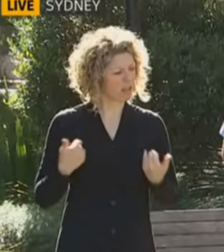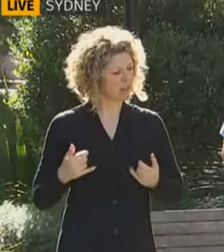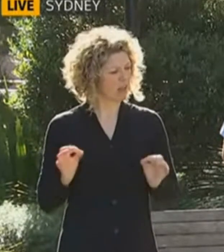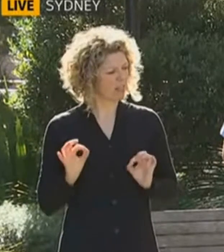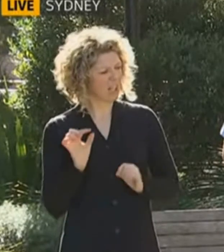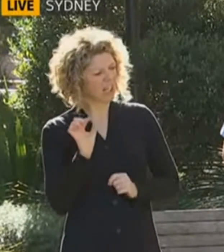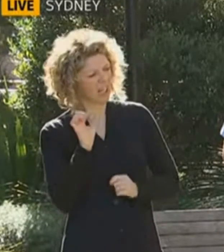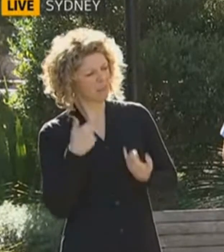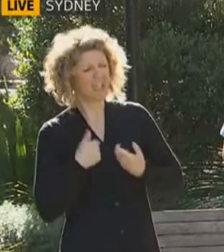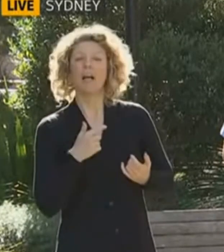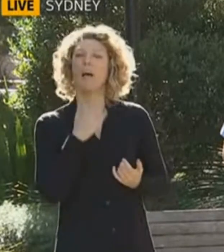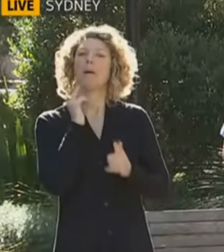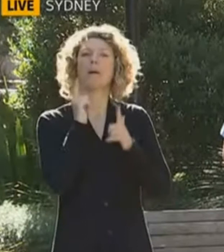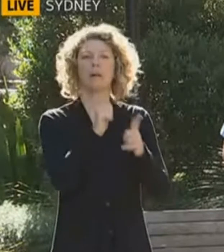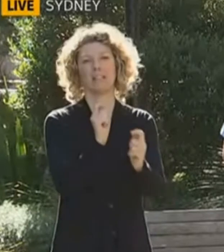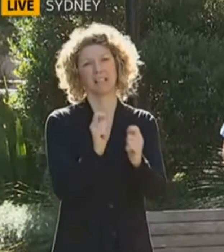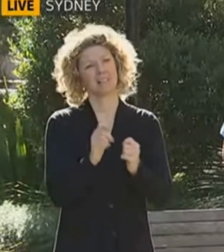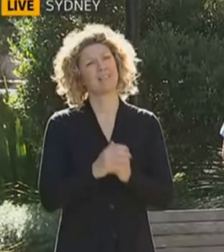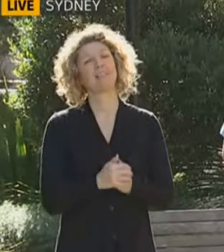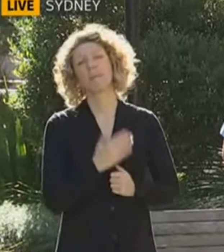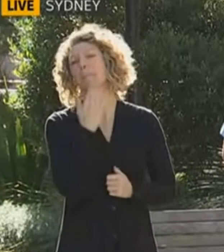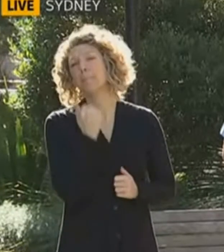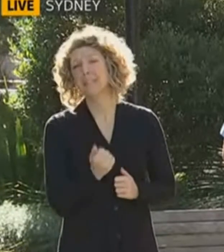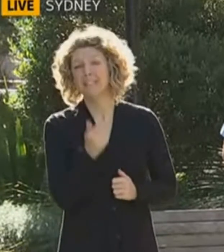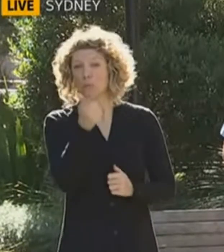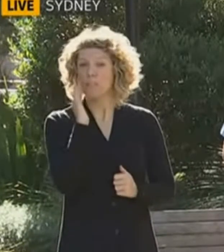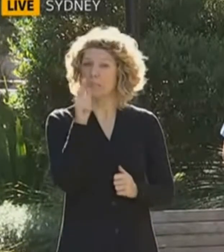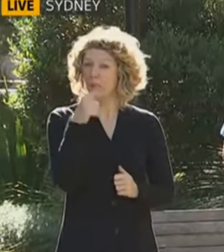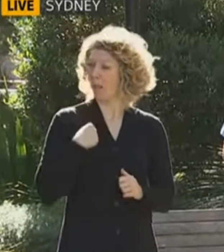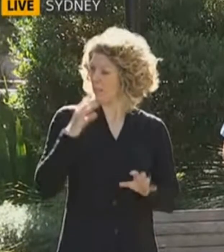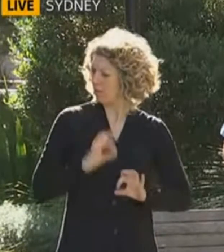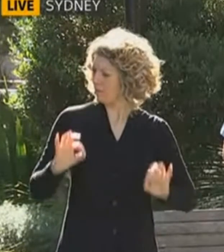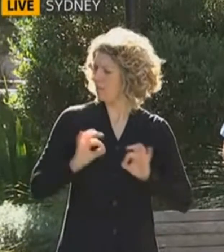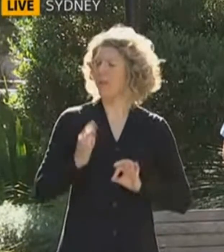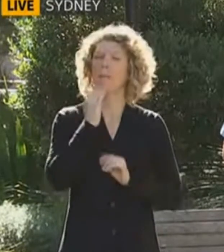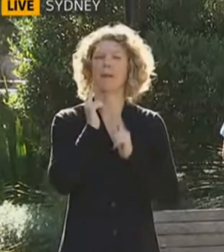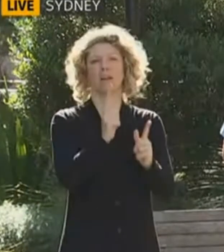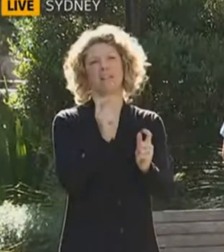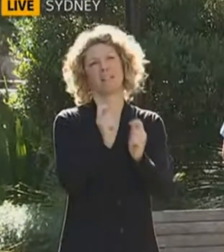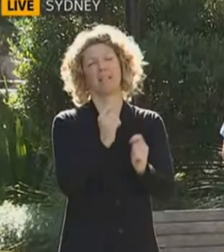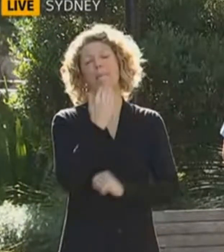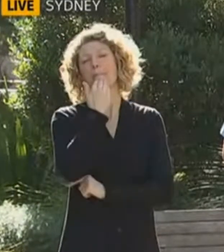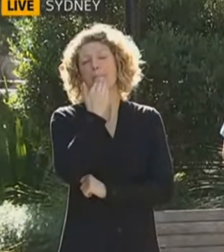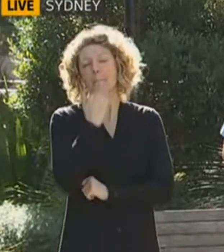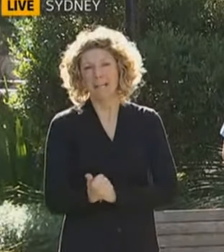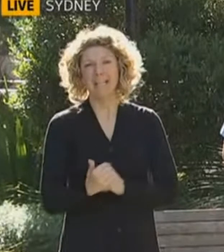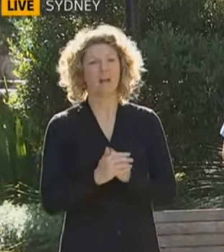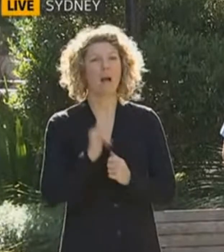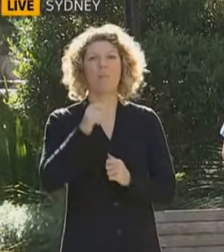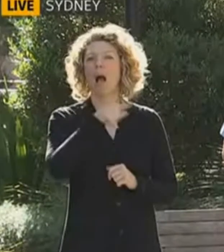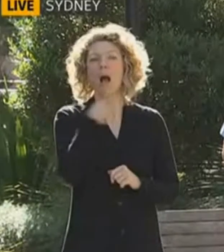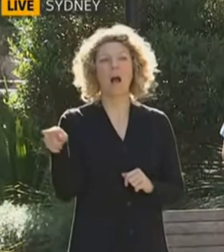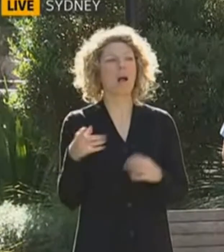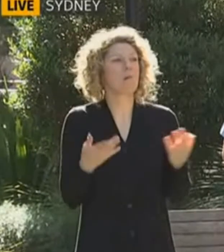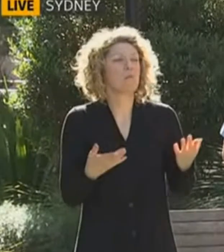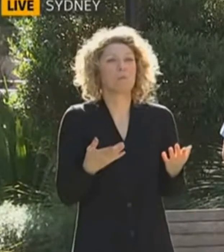circumstances, please, no matter what your circumstances, the mildest symptoms mean you have to go and get tested. You may very well have